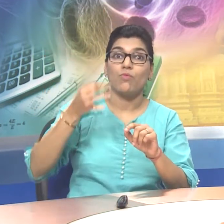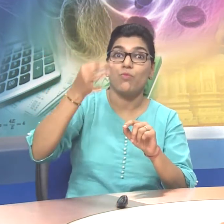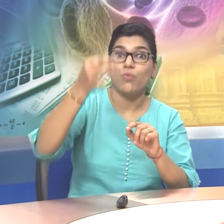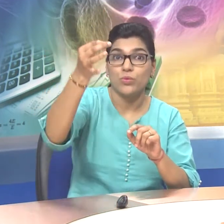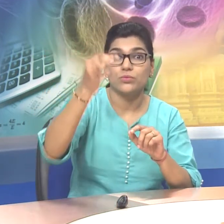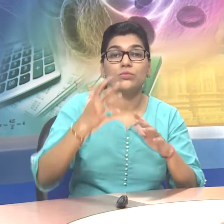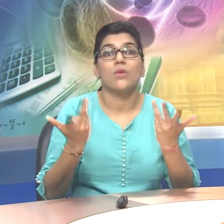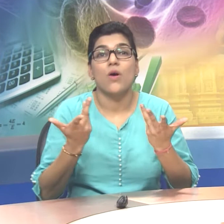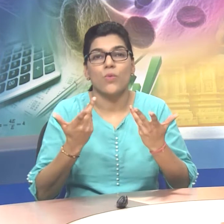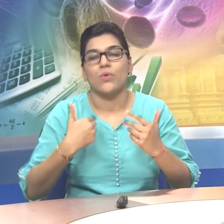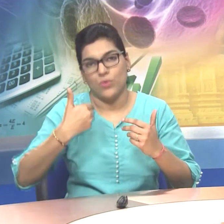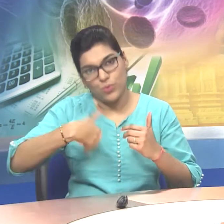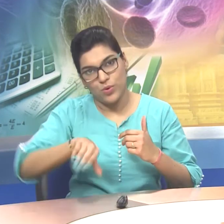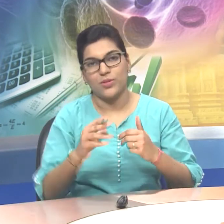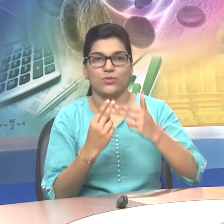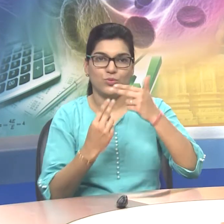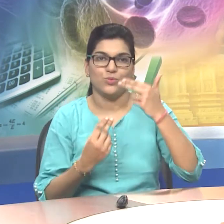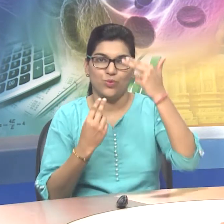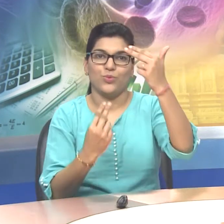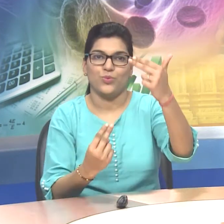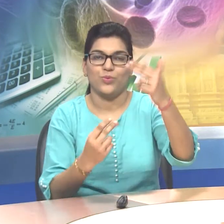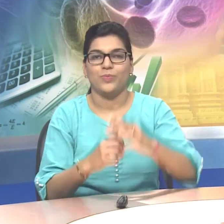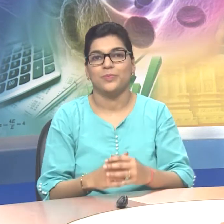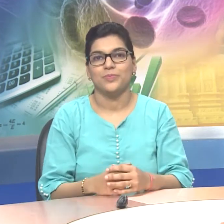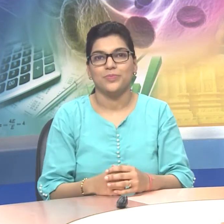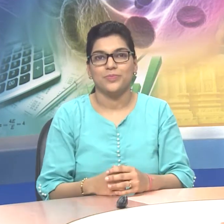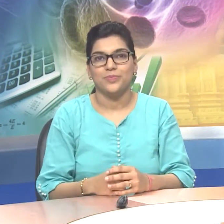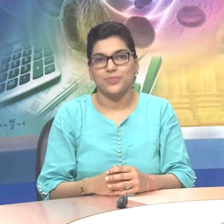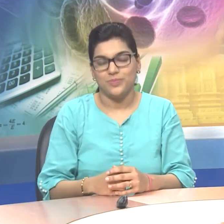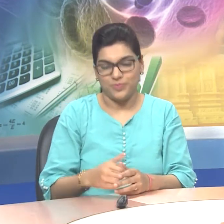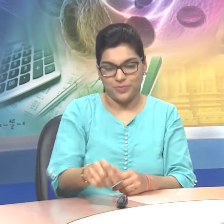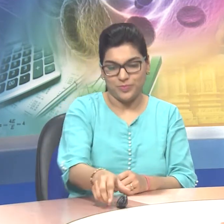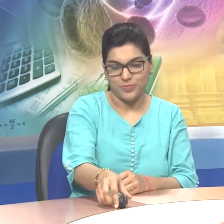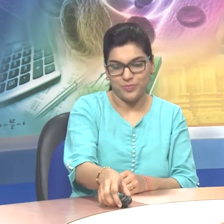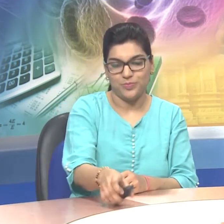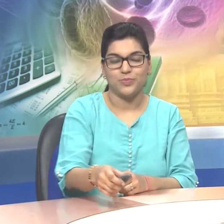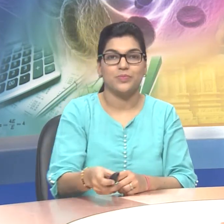India also called in Bharat Mata. So, her use for Bharat Mata.